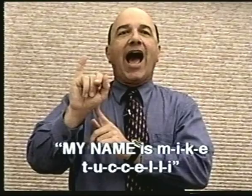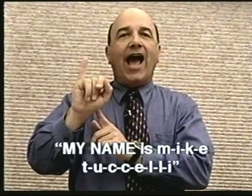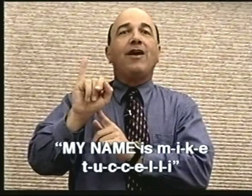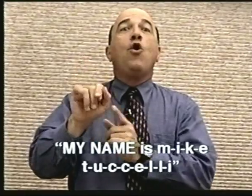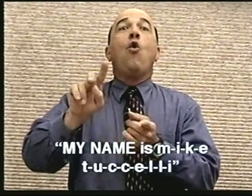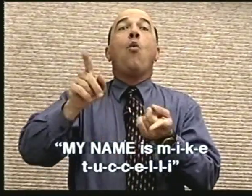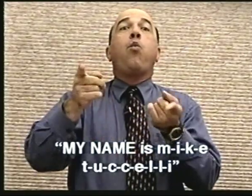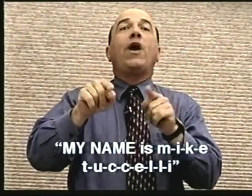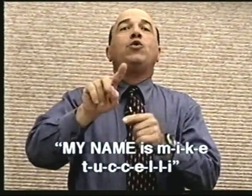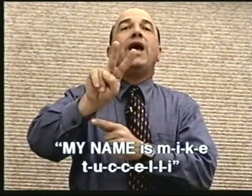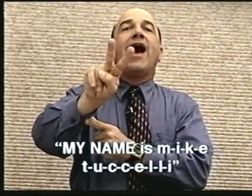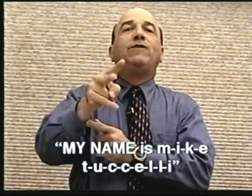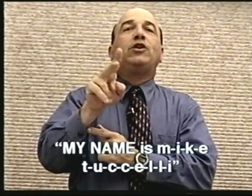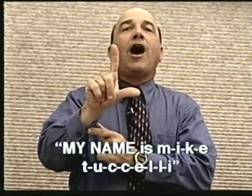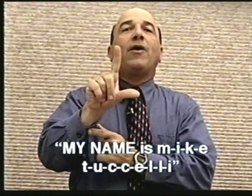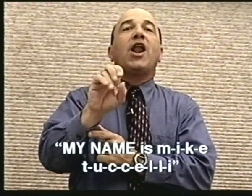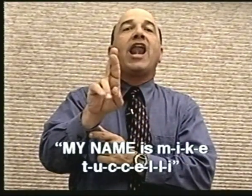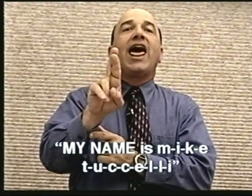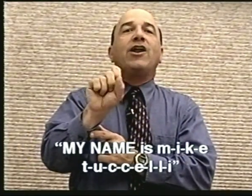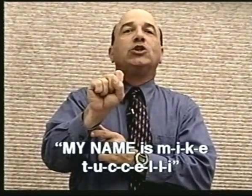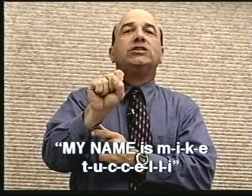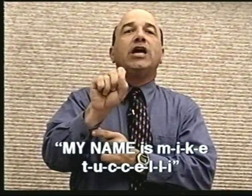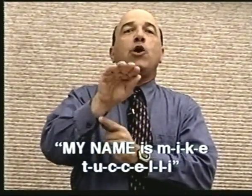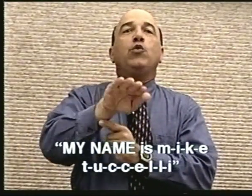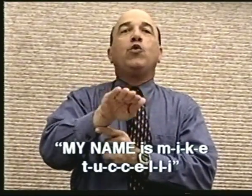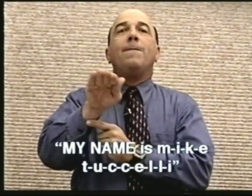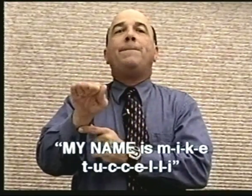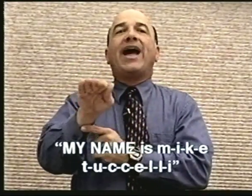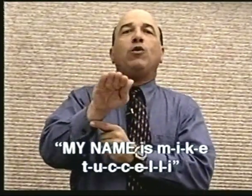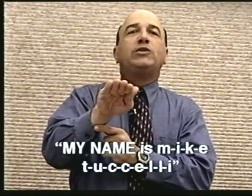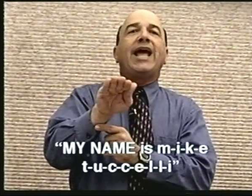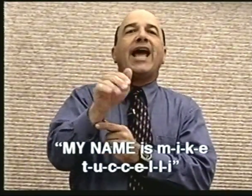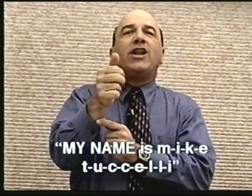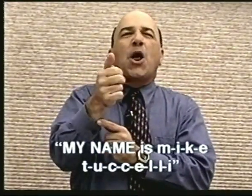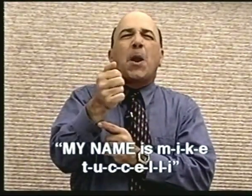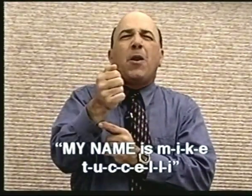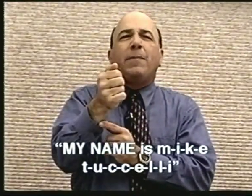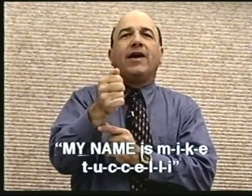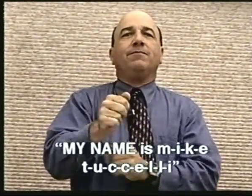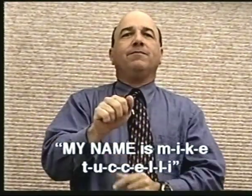C-C-E-L-L-I. When you have double letters, you can bounce the hand a little bit.